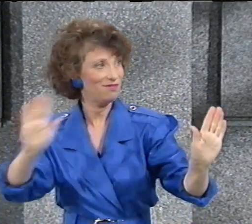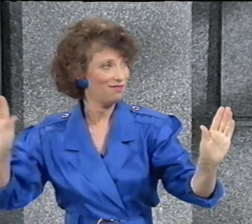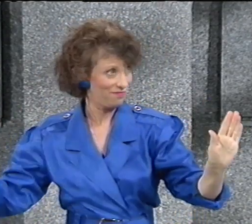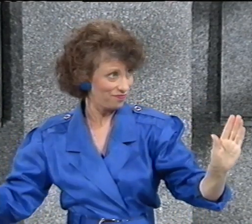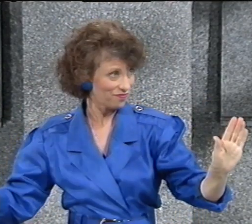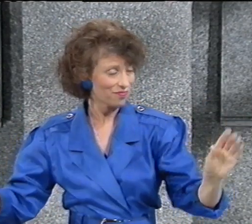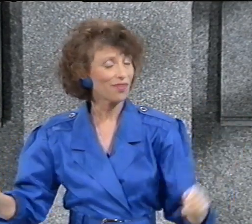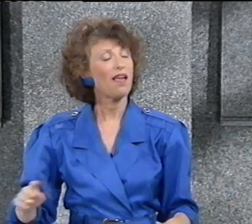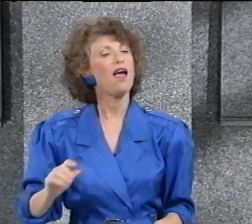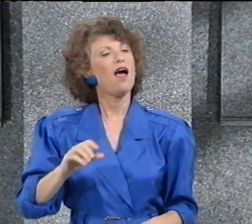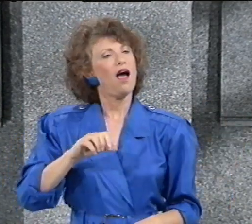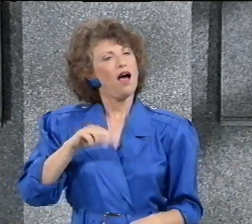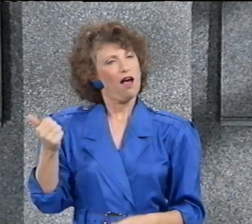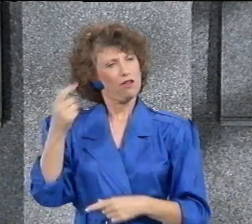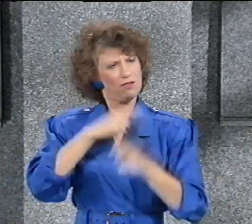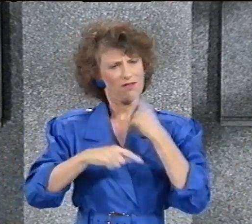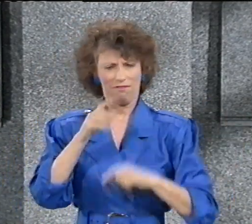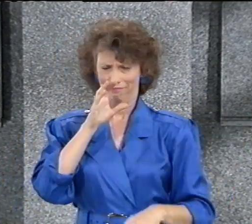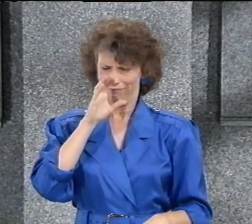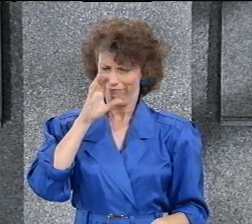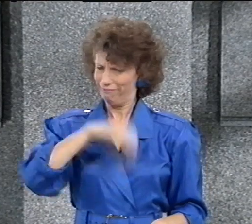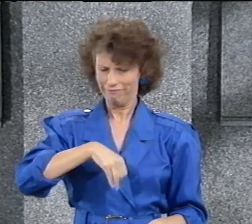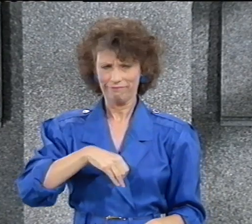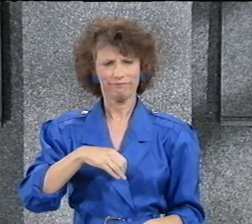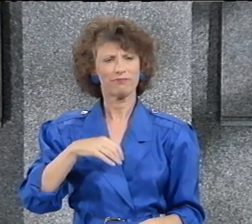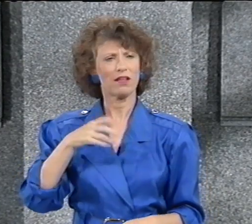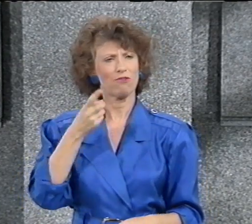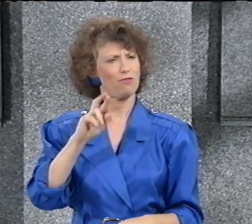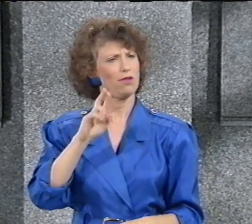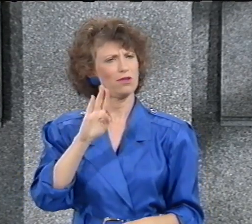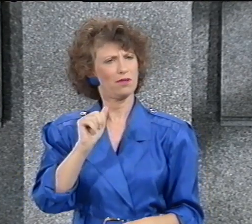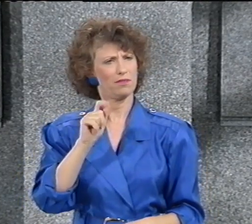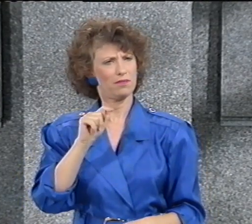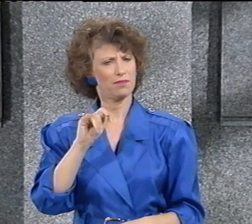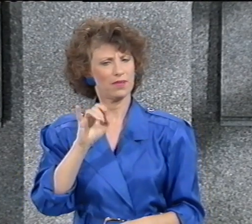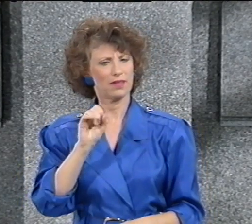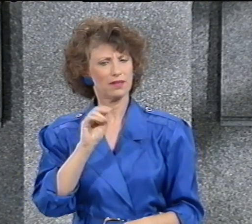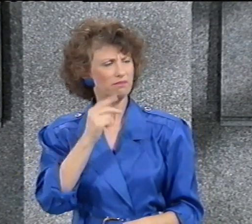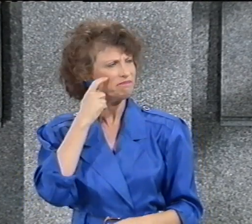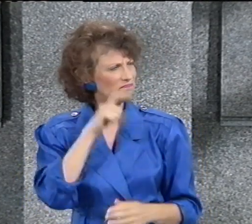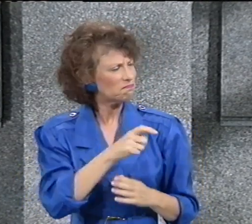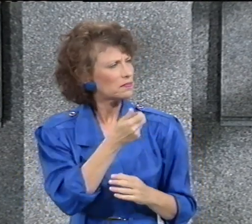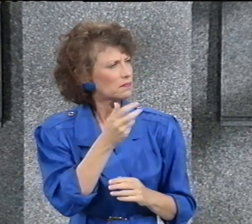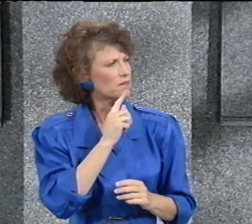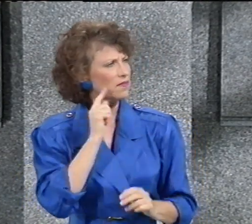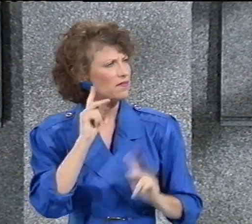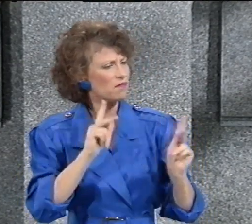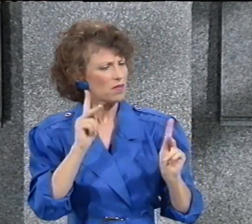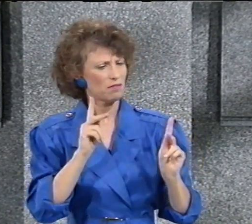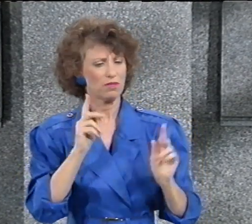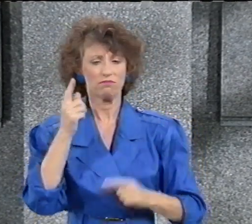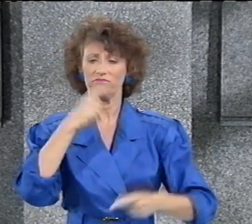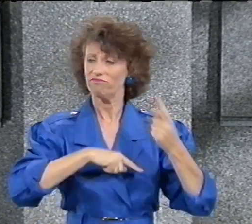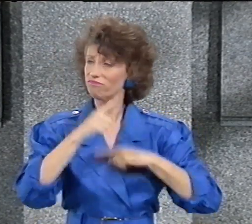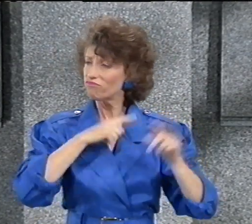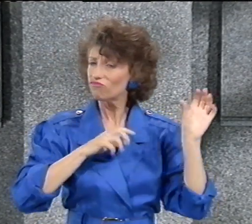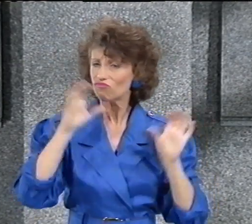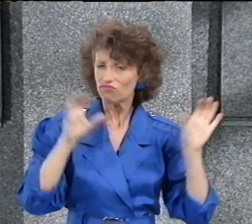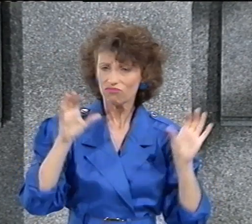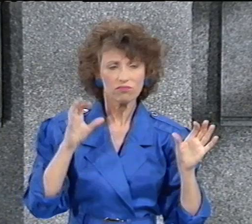based on their spoken or written language. Dr. Battison also noticed an odd-looking sign that looks like the